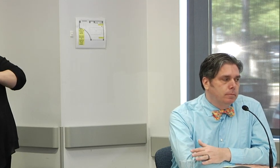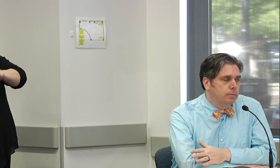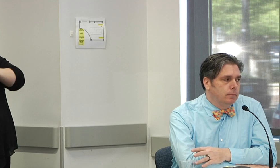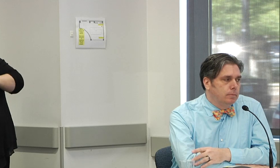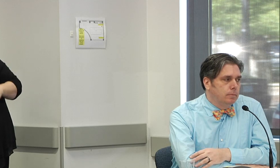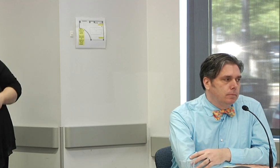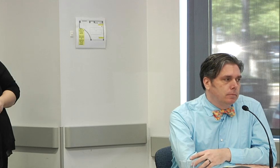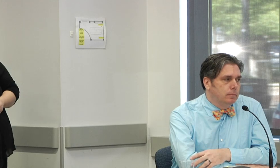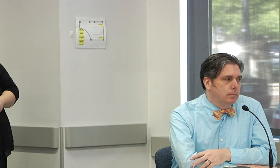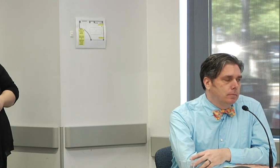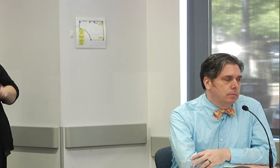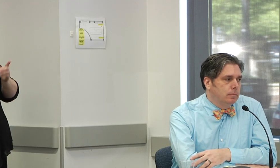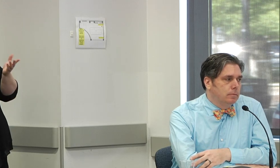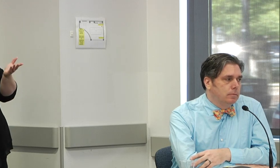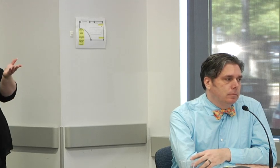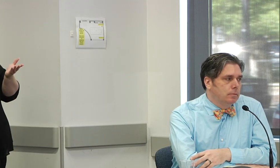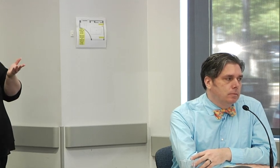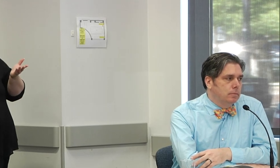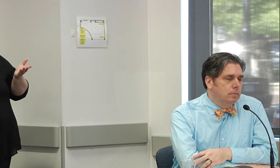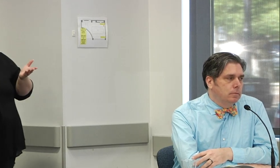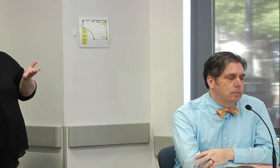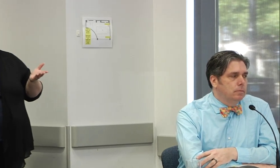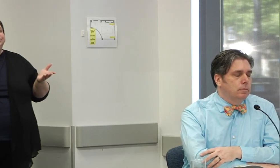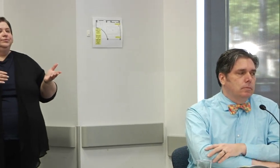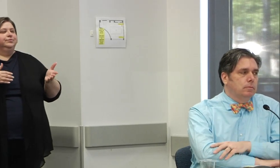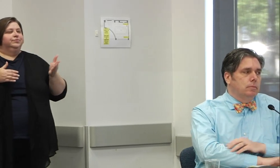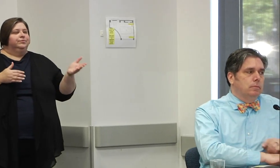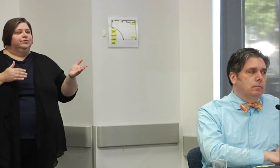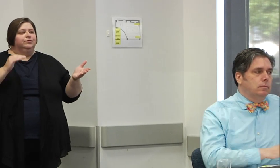Thanks, Michael. Our next question is from Jess Burns with OPD. Go ahead, Jess.